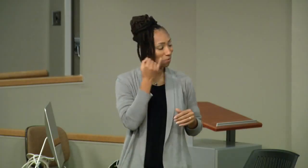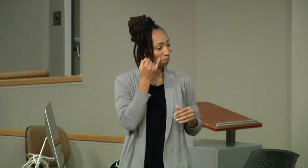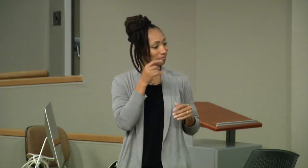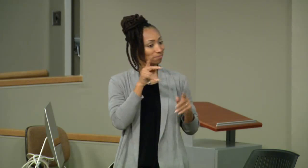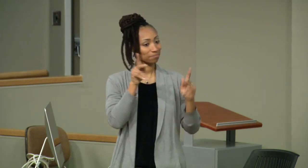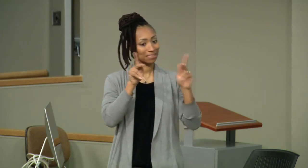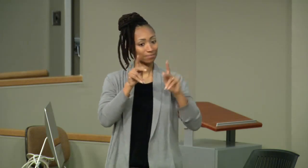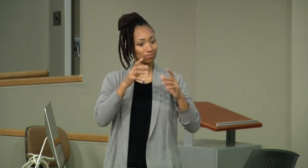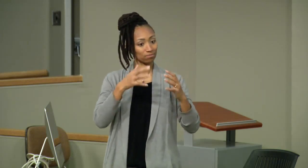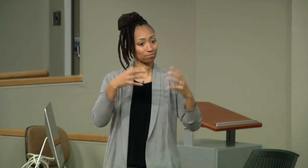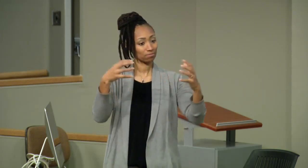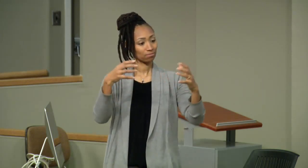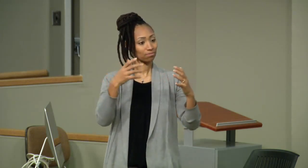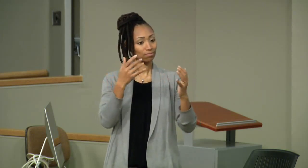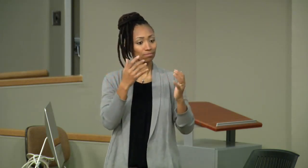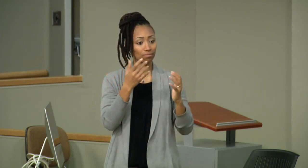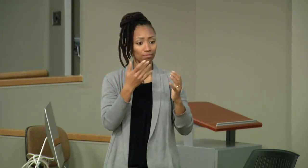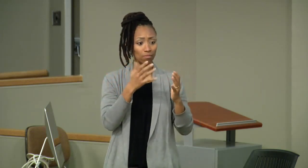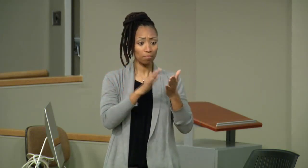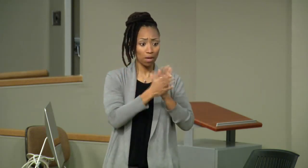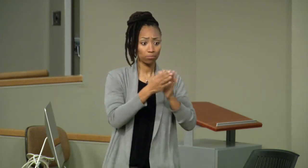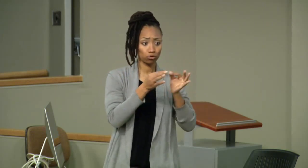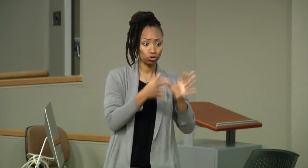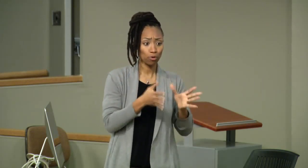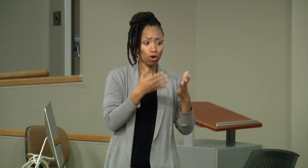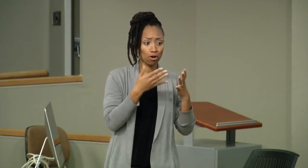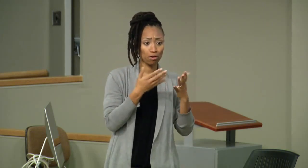That's a great point that you made about working with the group.